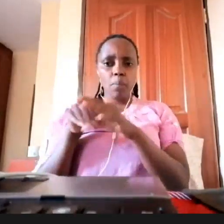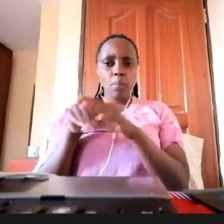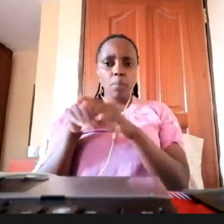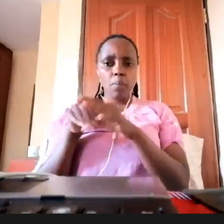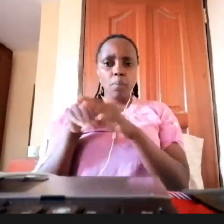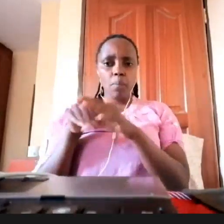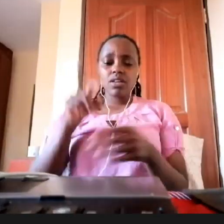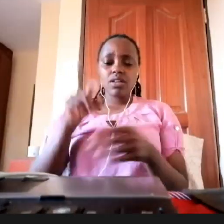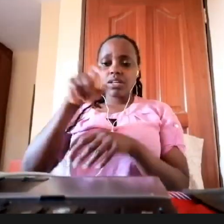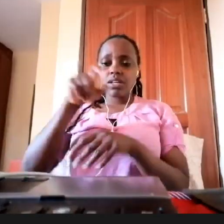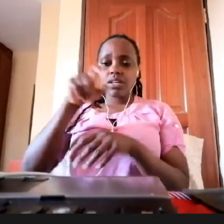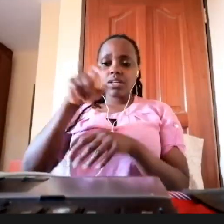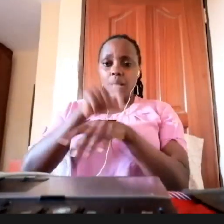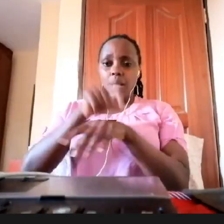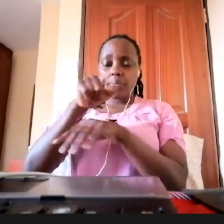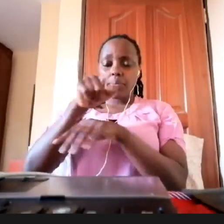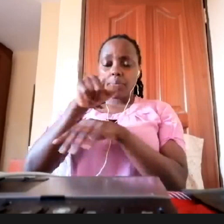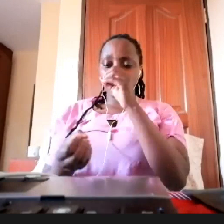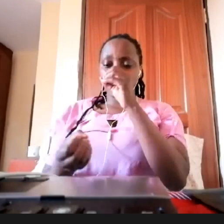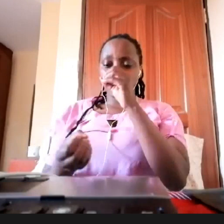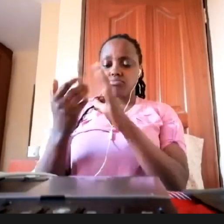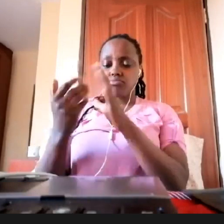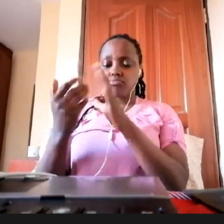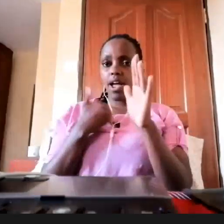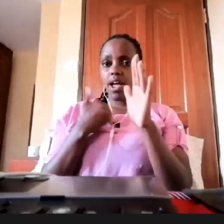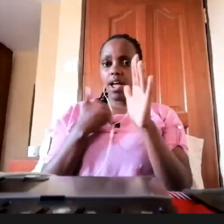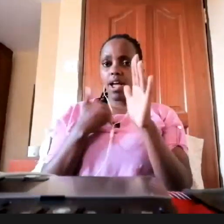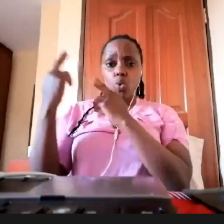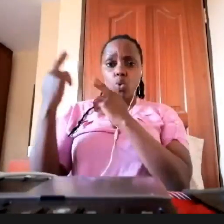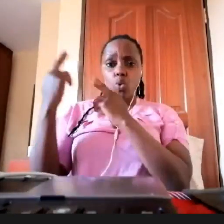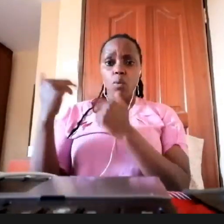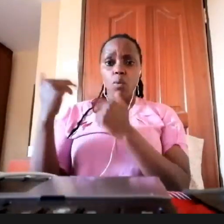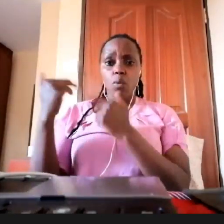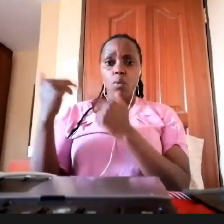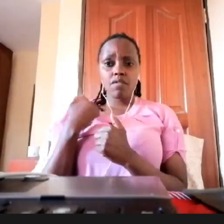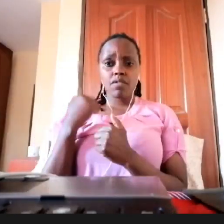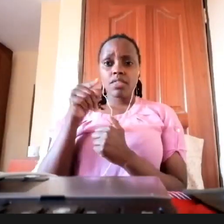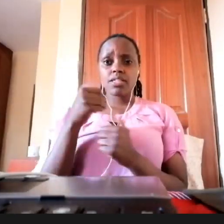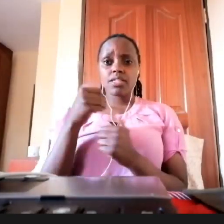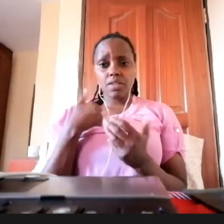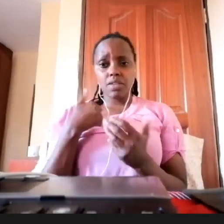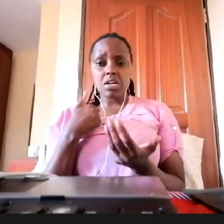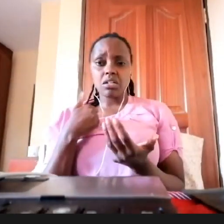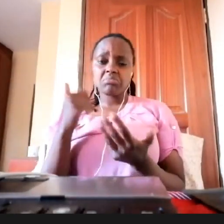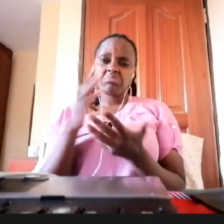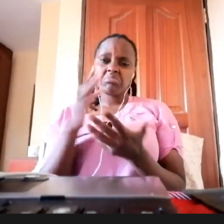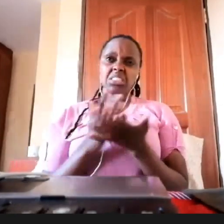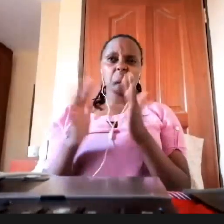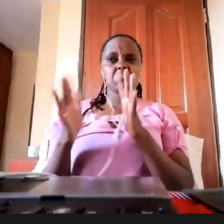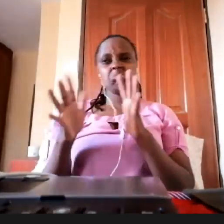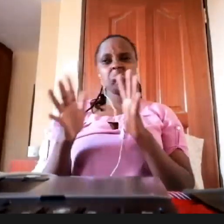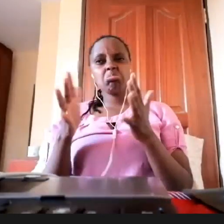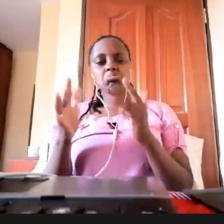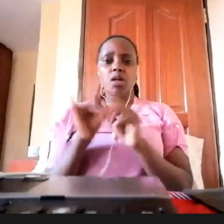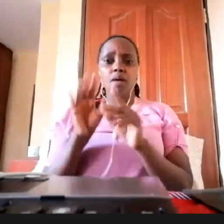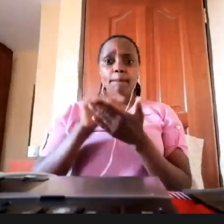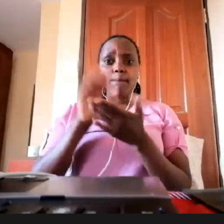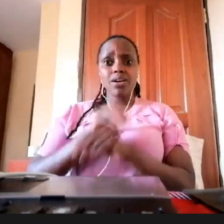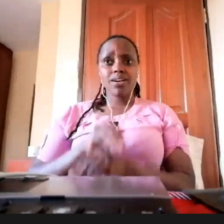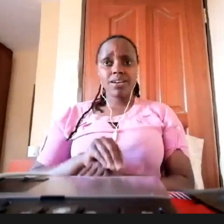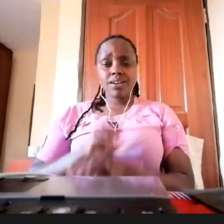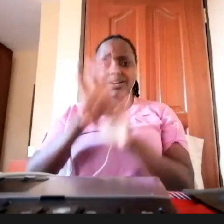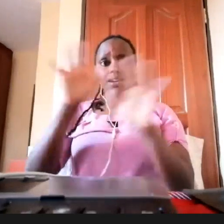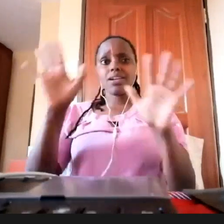that guidelines come out, we do hope that we will be having somehow more clarity in terms